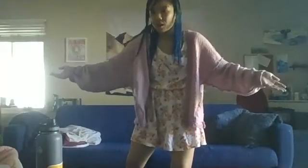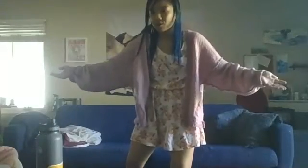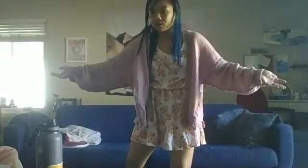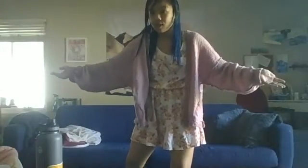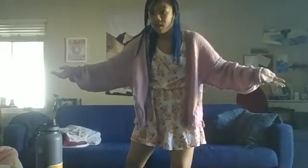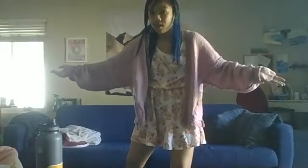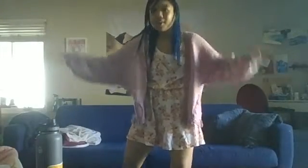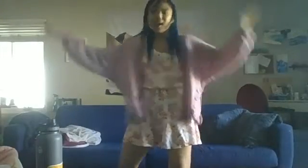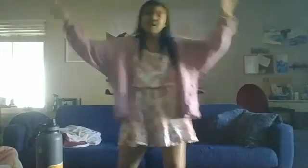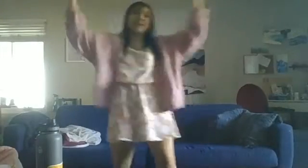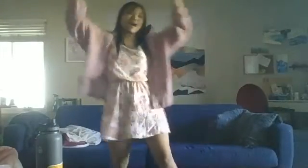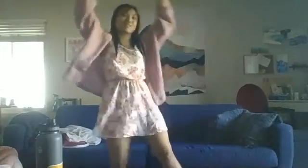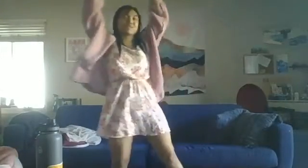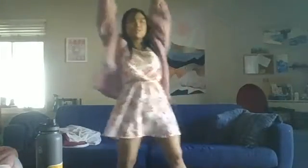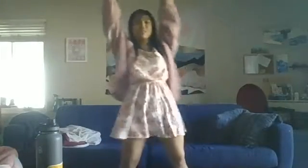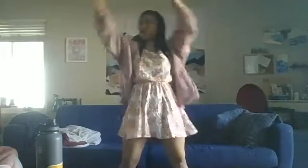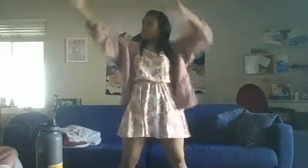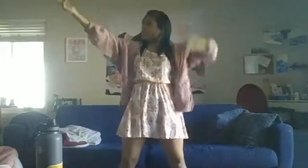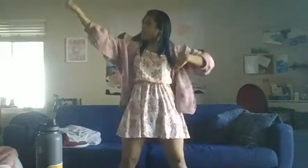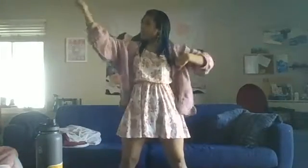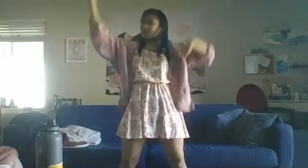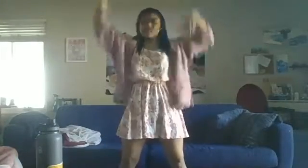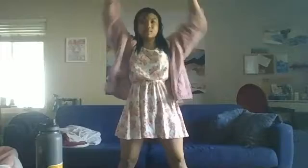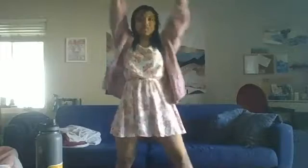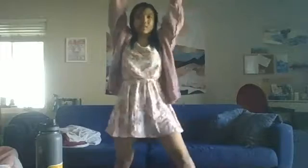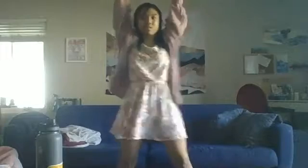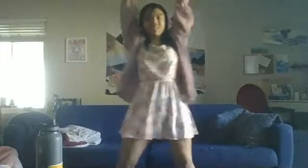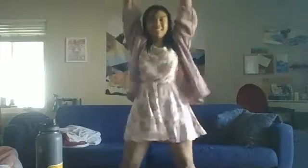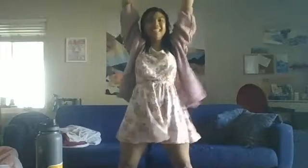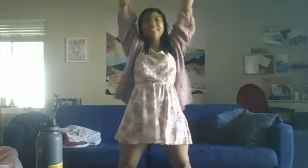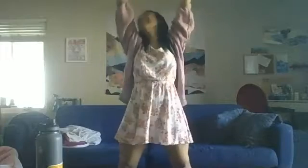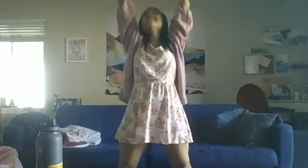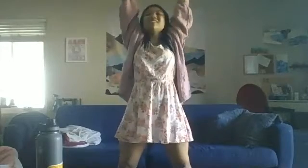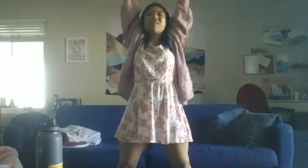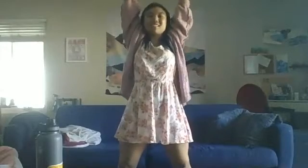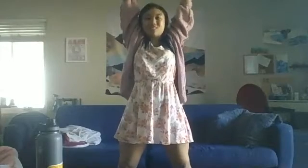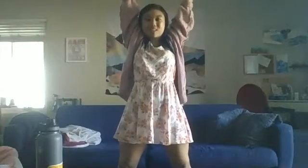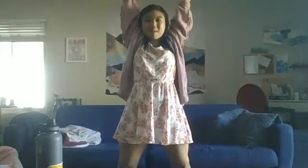Incredibles. Like Elastigirl. I think my cardigan is inside out. So we're going to stretch up.